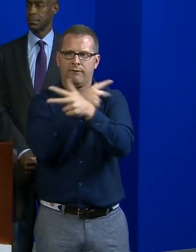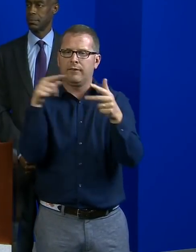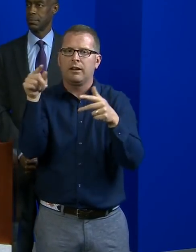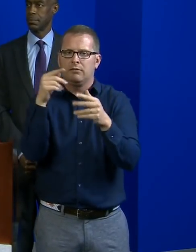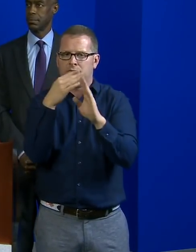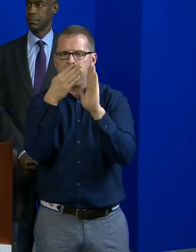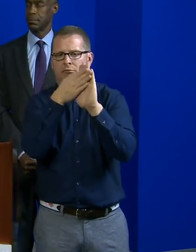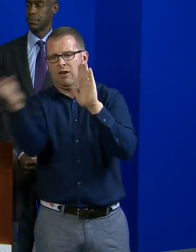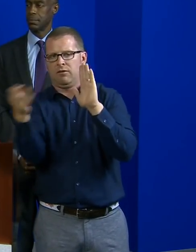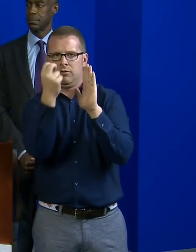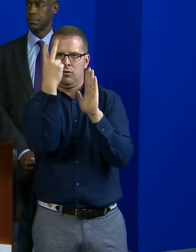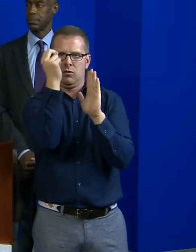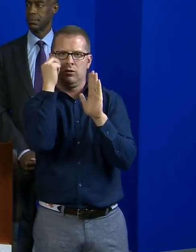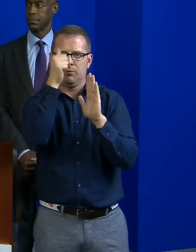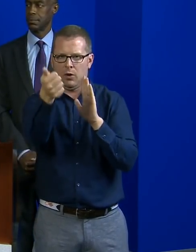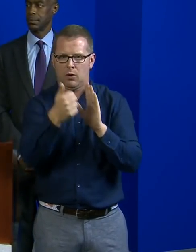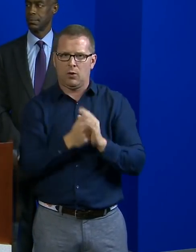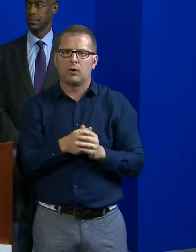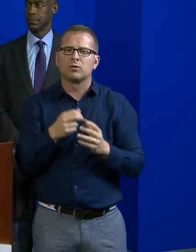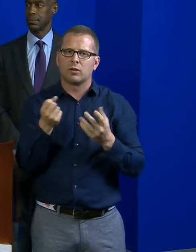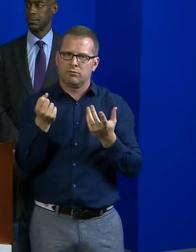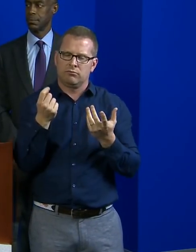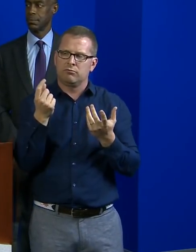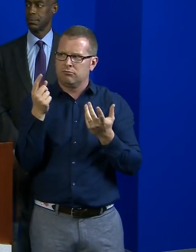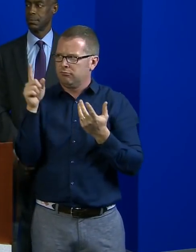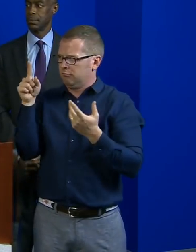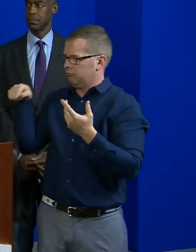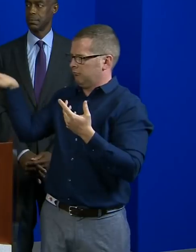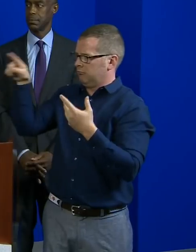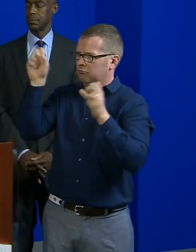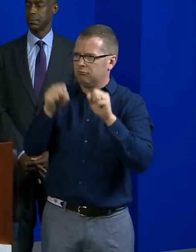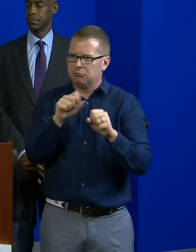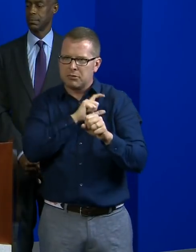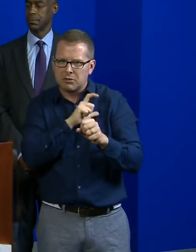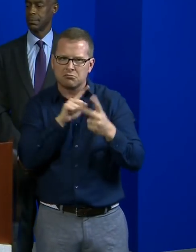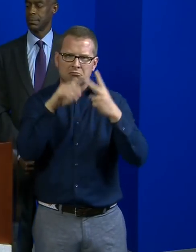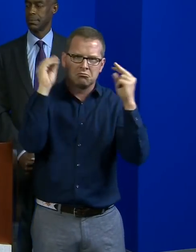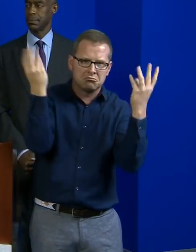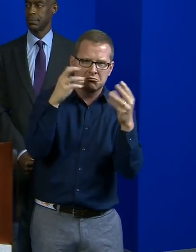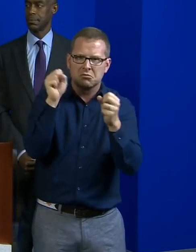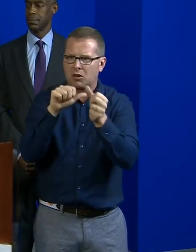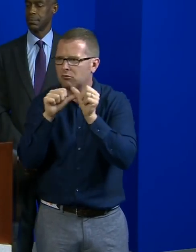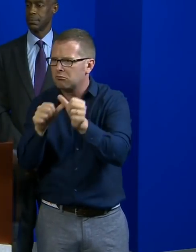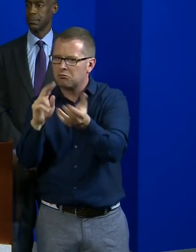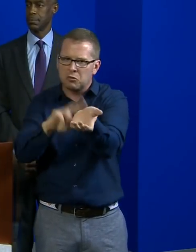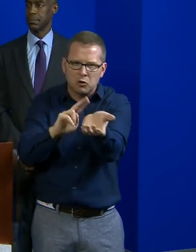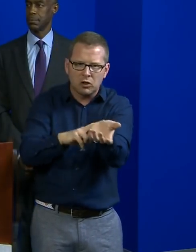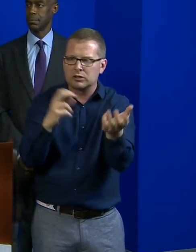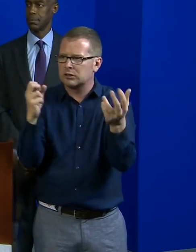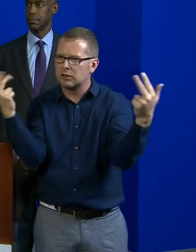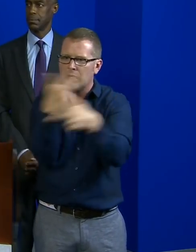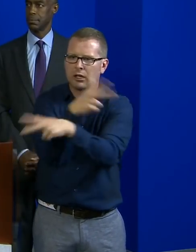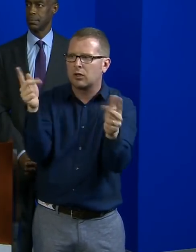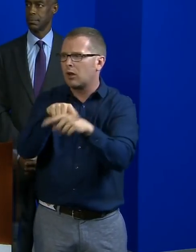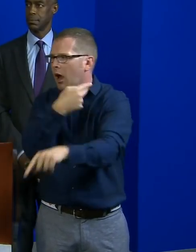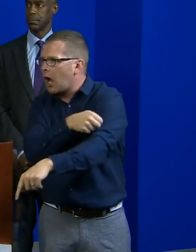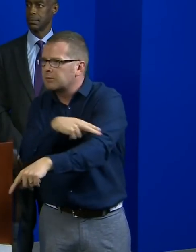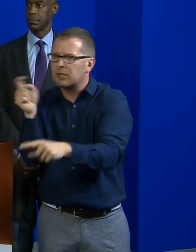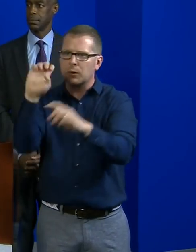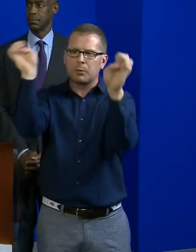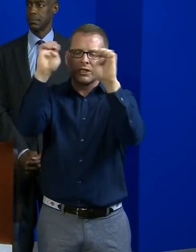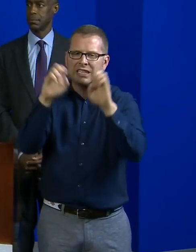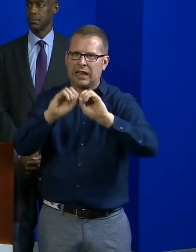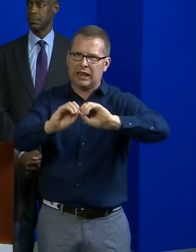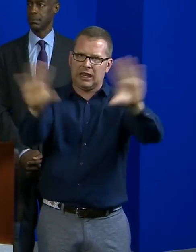want to make sure that they're getting through to get to the hospitals and get to the nursing homes and to get to the facilities where they need to be. So what we're asking